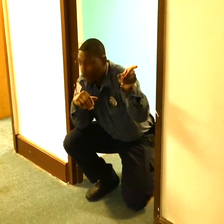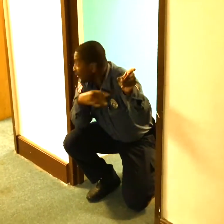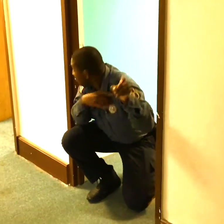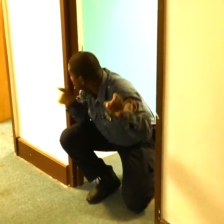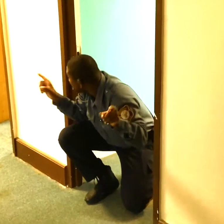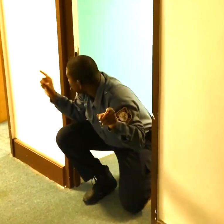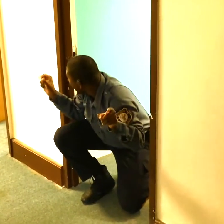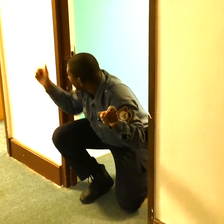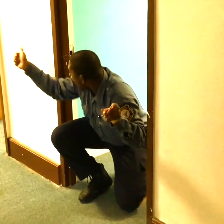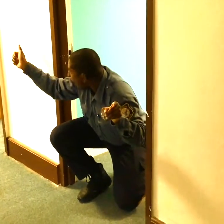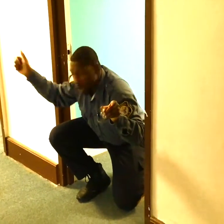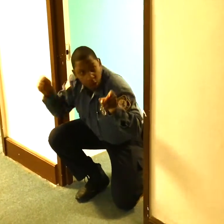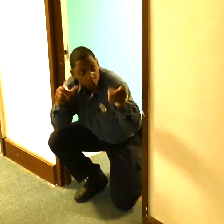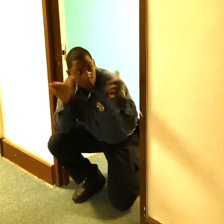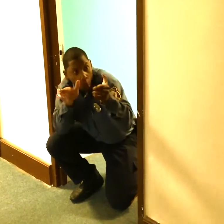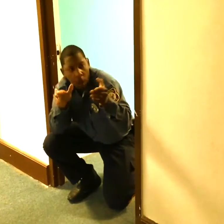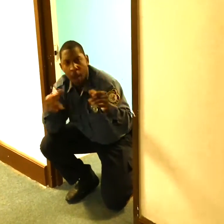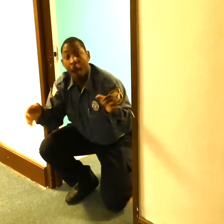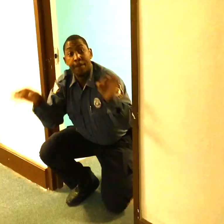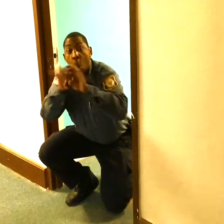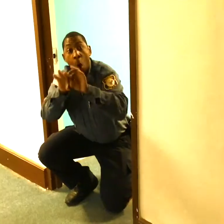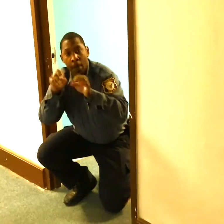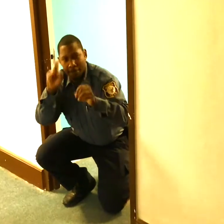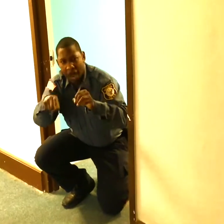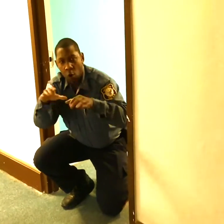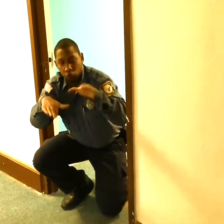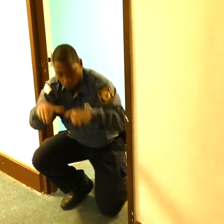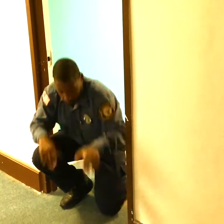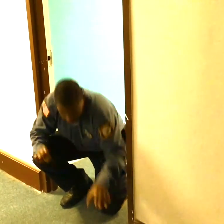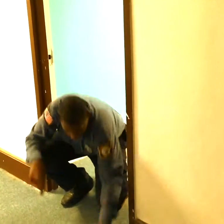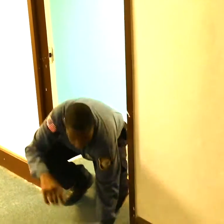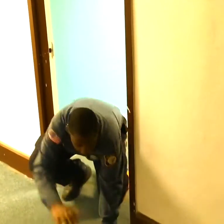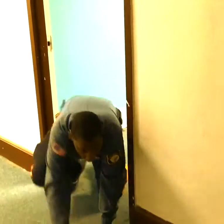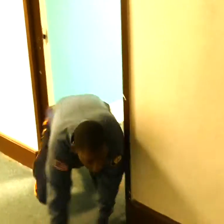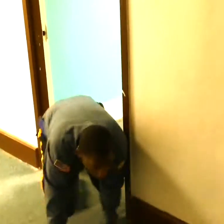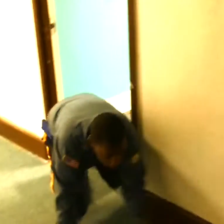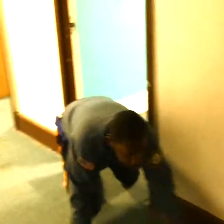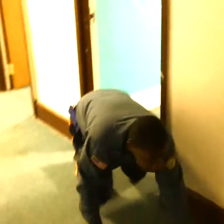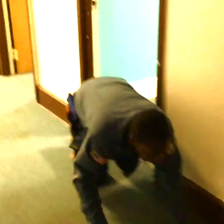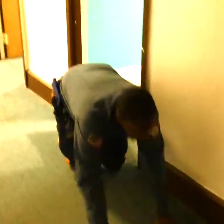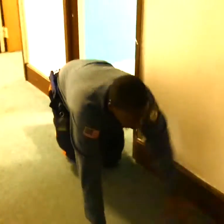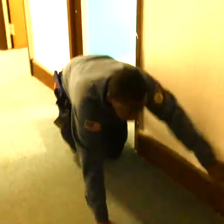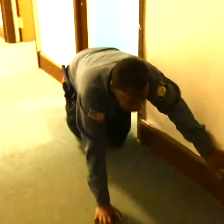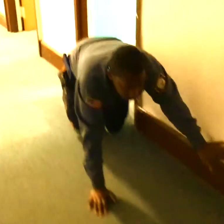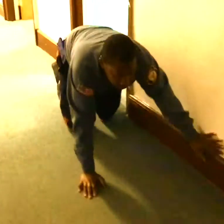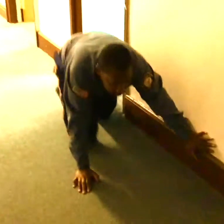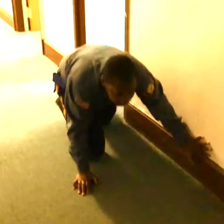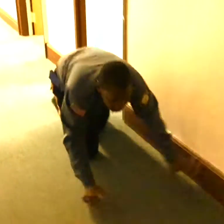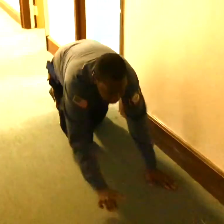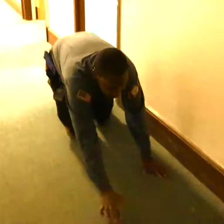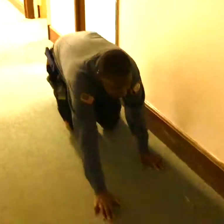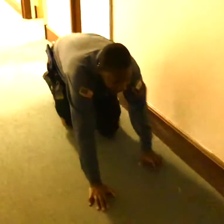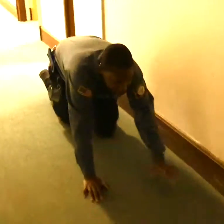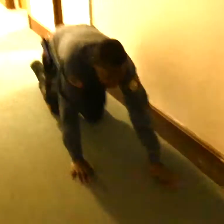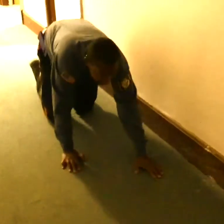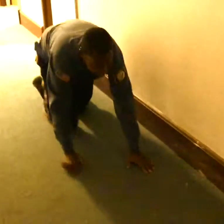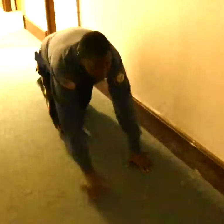Whatever's the shortest way. So I'm looking to the right, to the left, and I'm going to pick the shortest